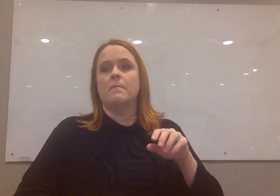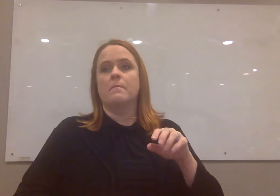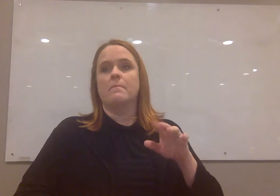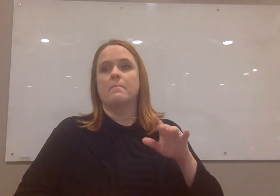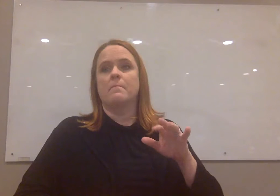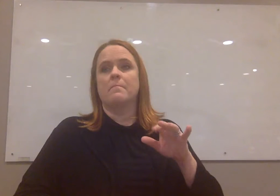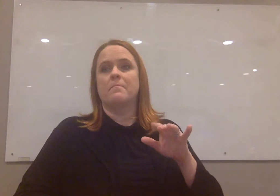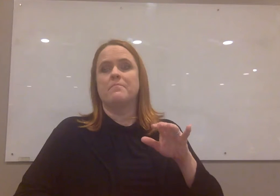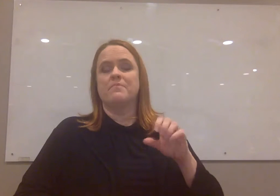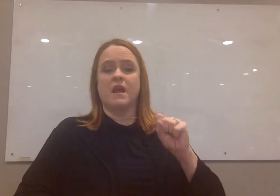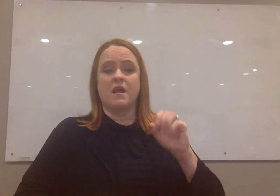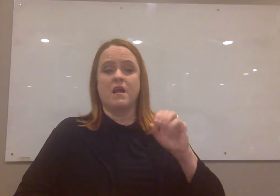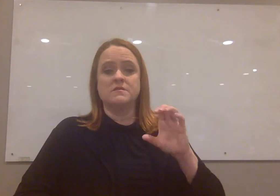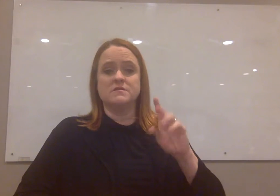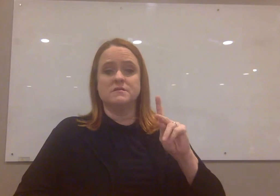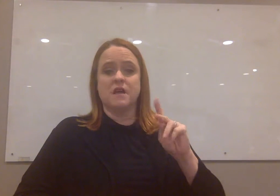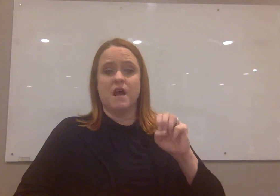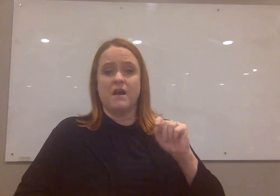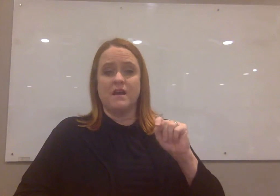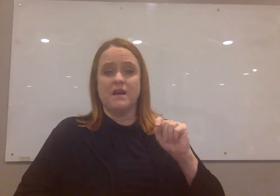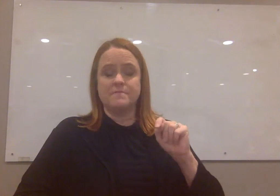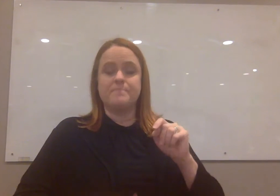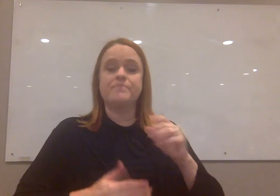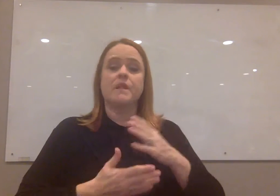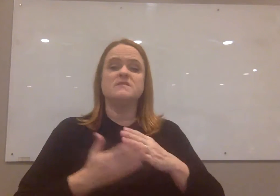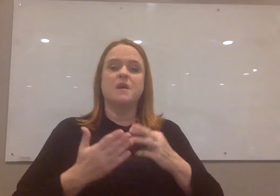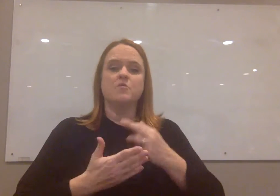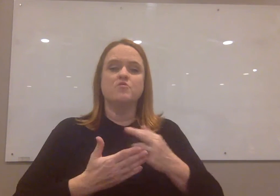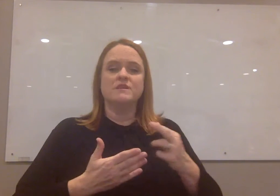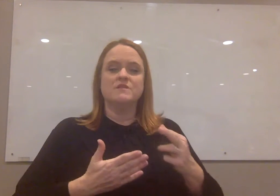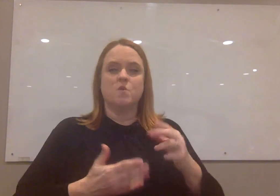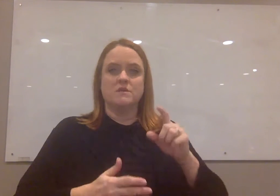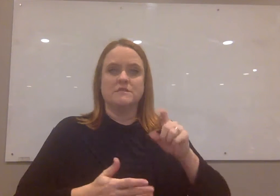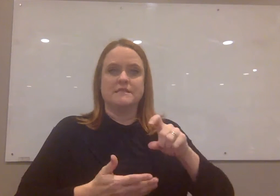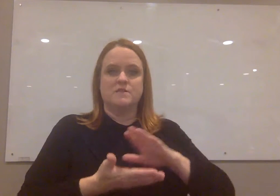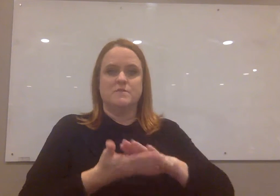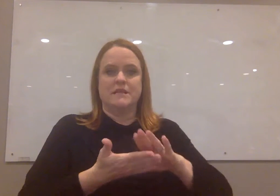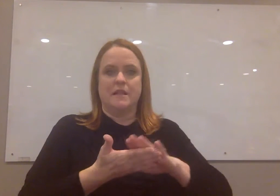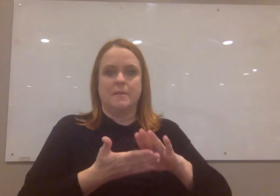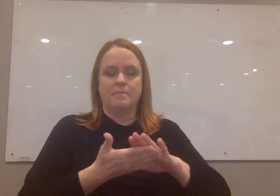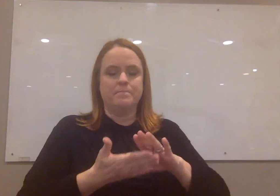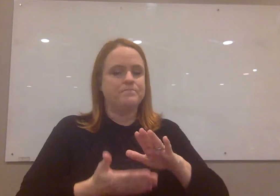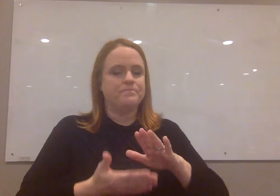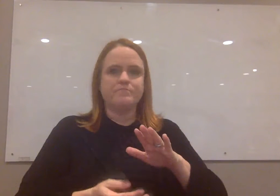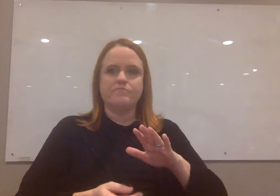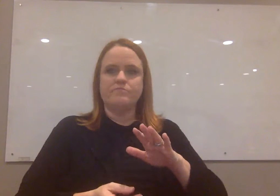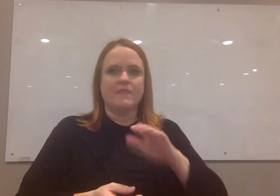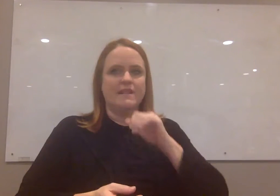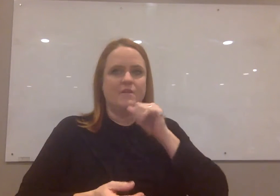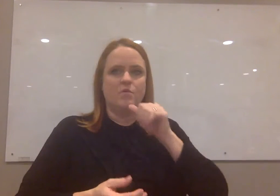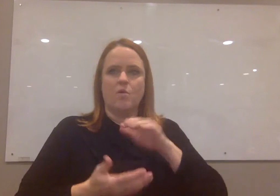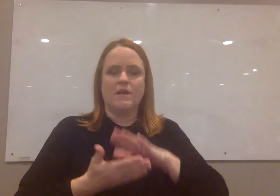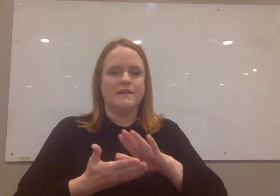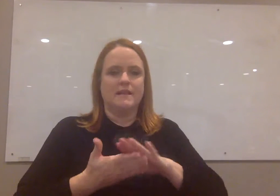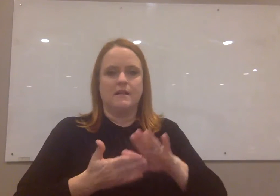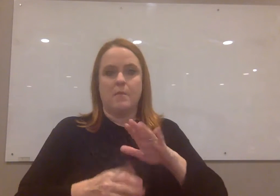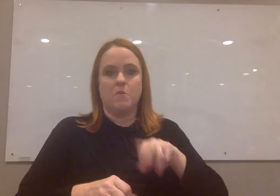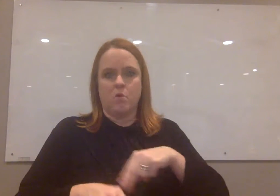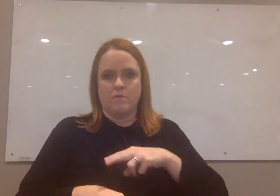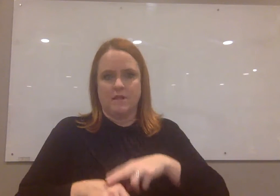a socket, some resource that needs to be cleaned up and that wouldn't get cleaned up normally, you need to make sure in your